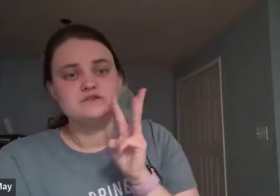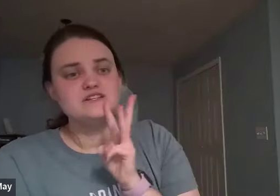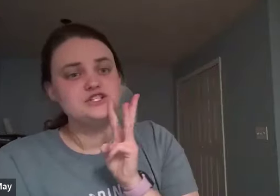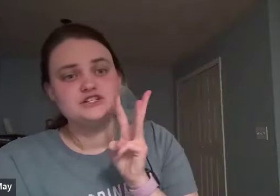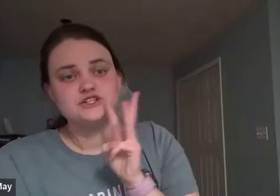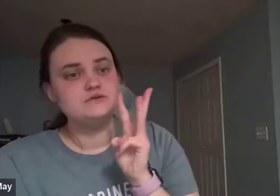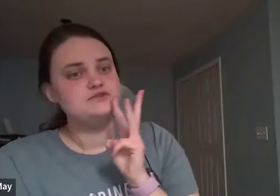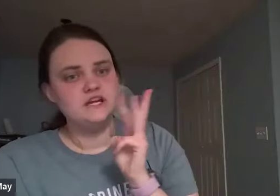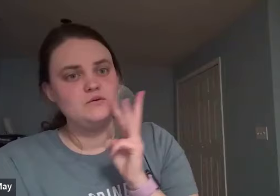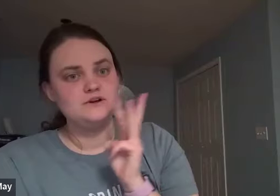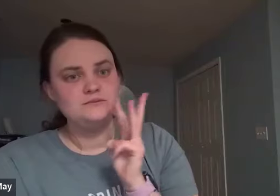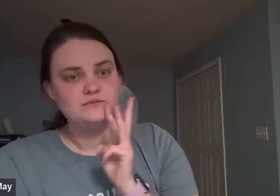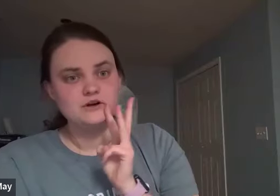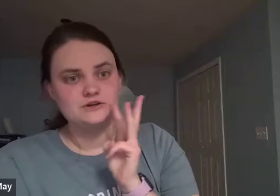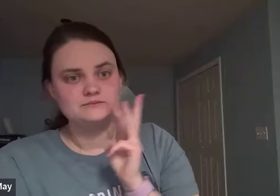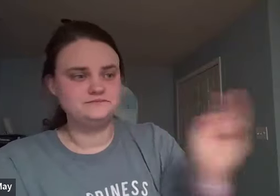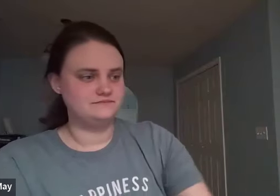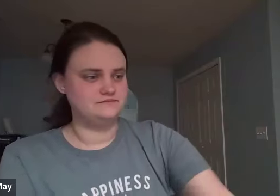these are just our general drinking water.